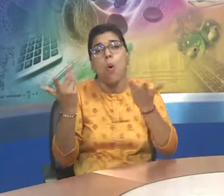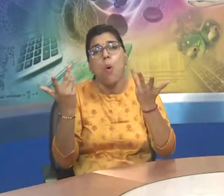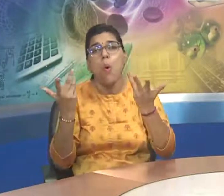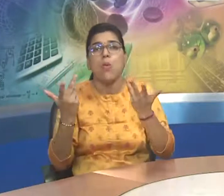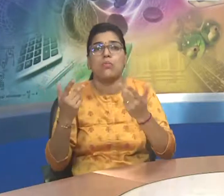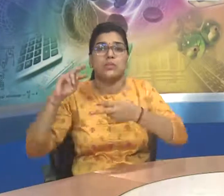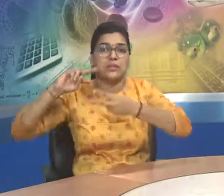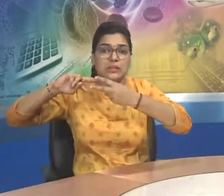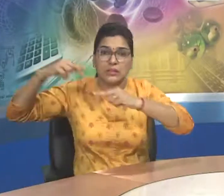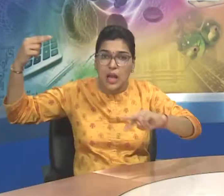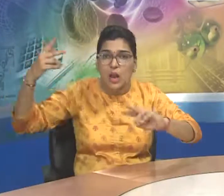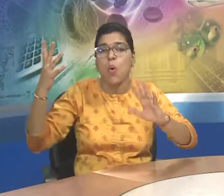AIDS